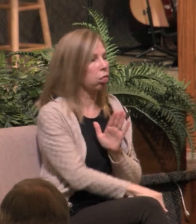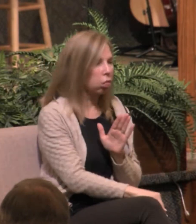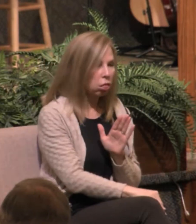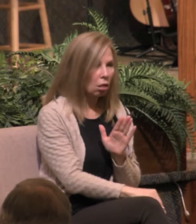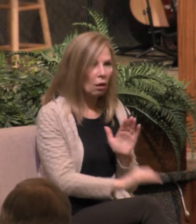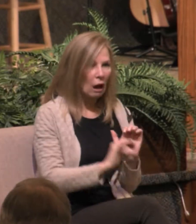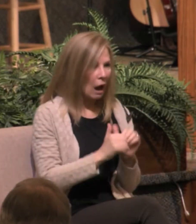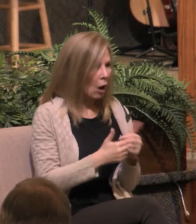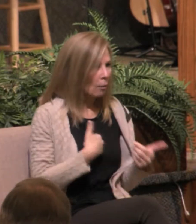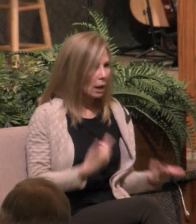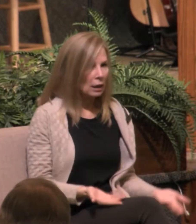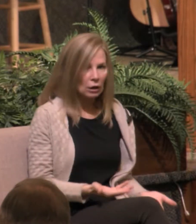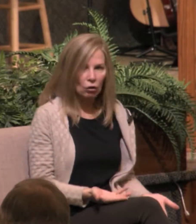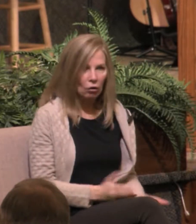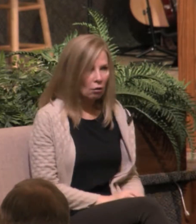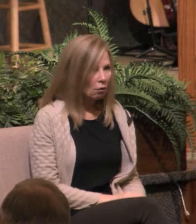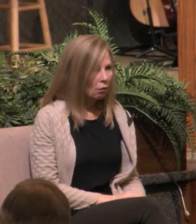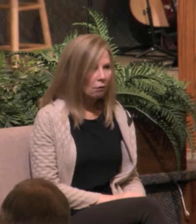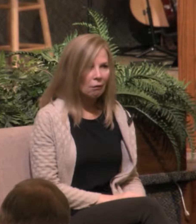here?"